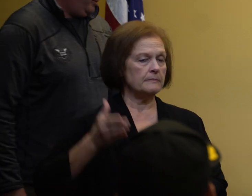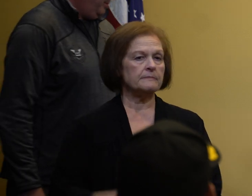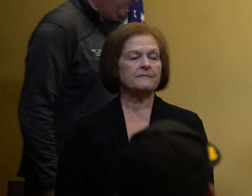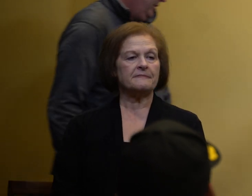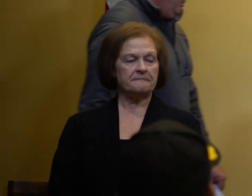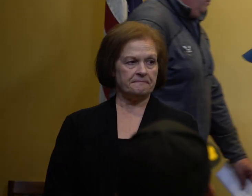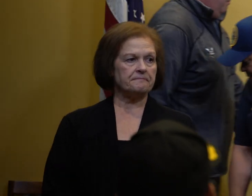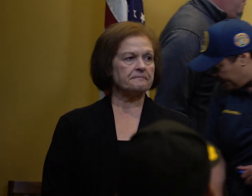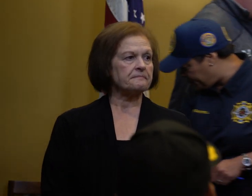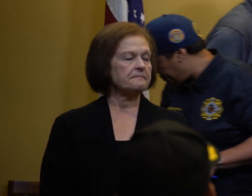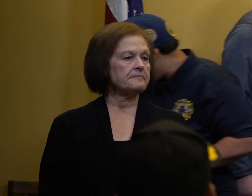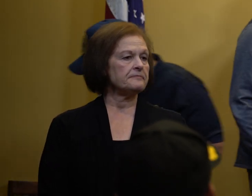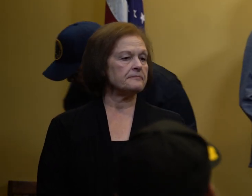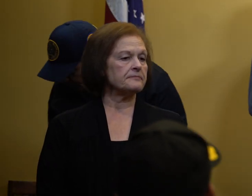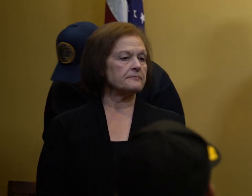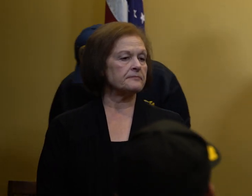there. All right, Colin.